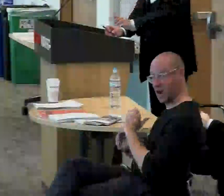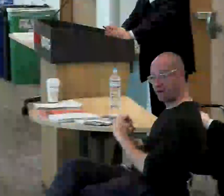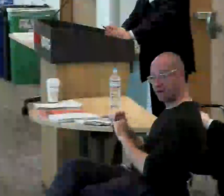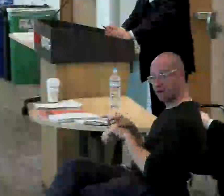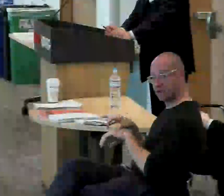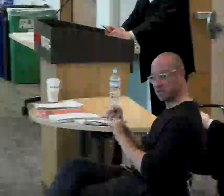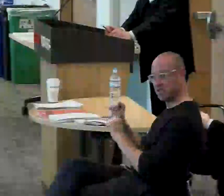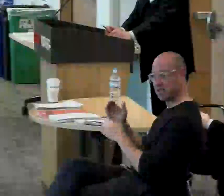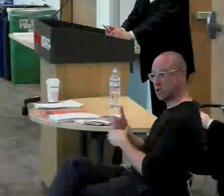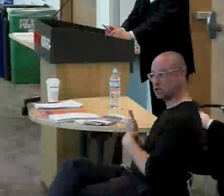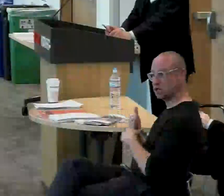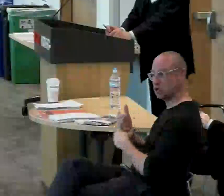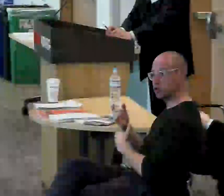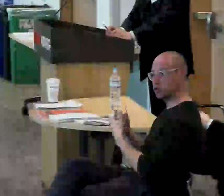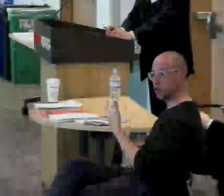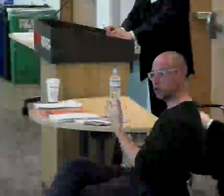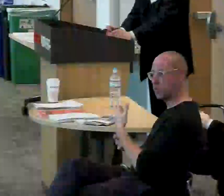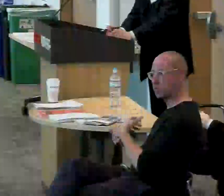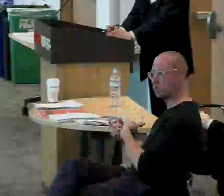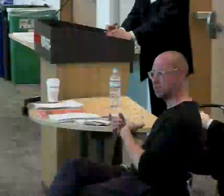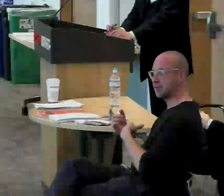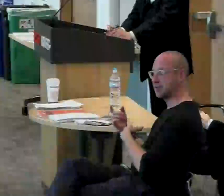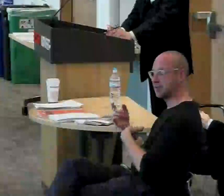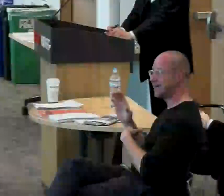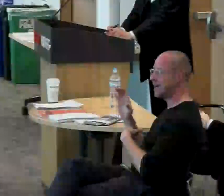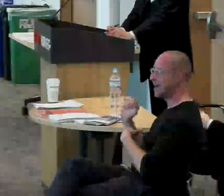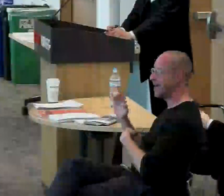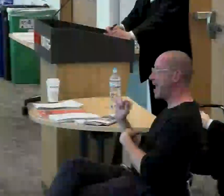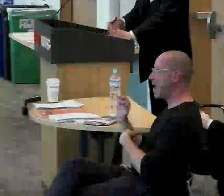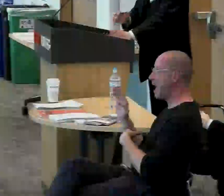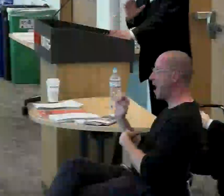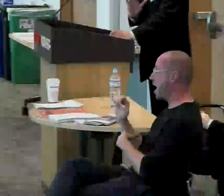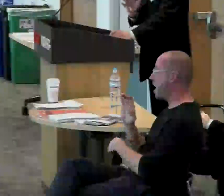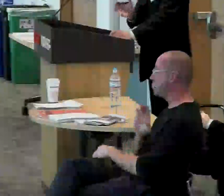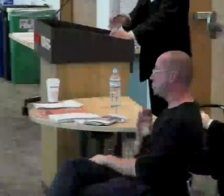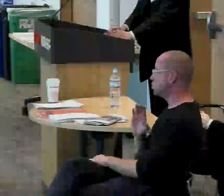little bit on kind of what the inner workings of the Cal Able board.